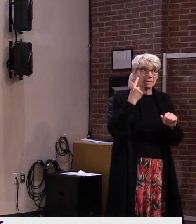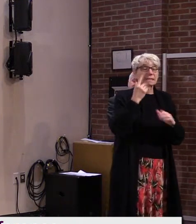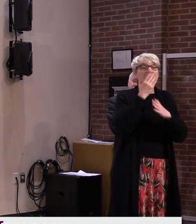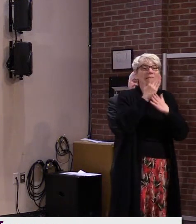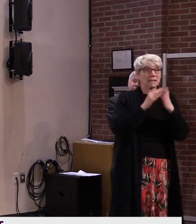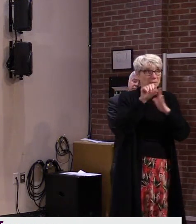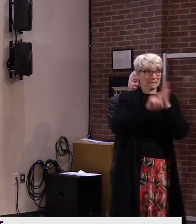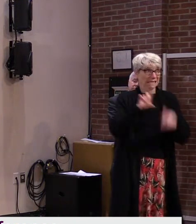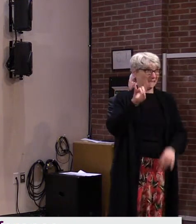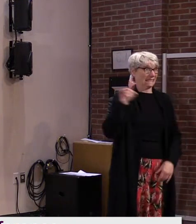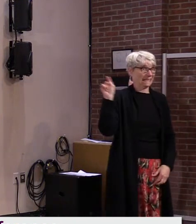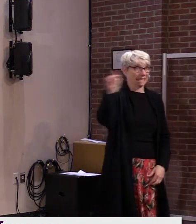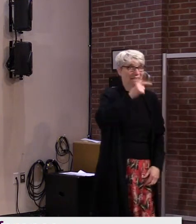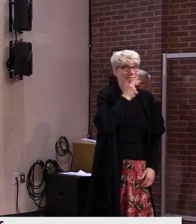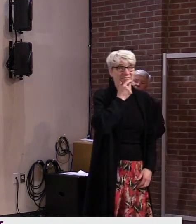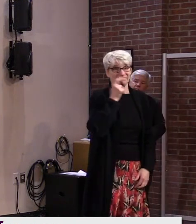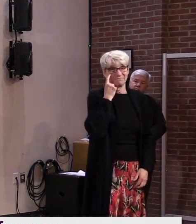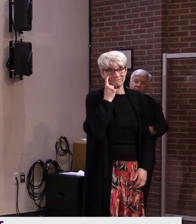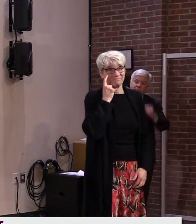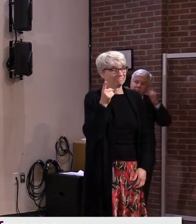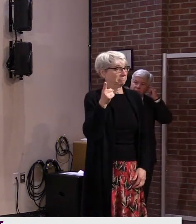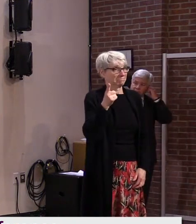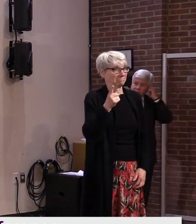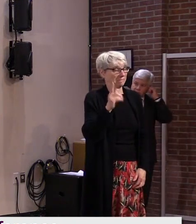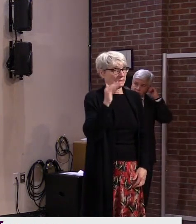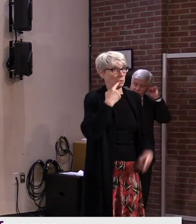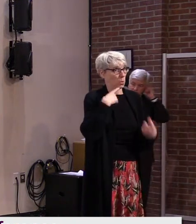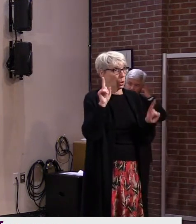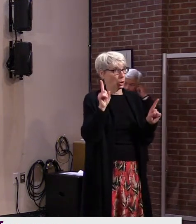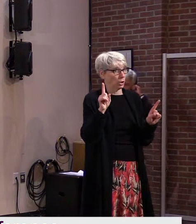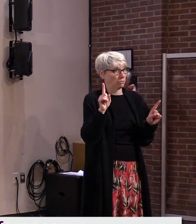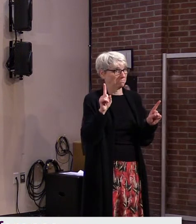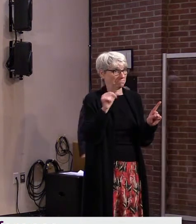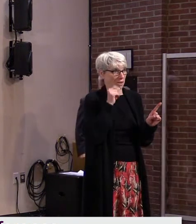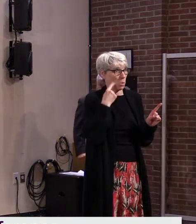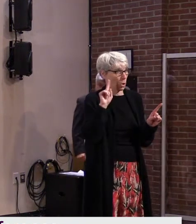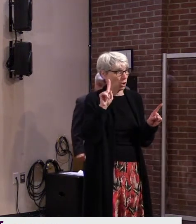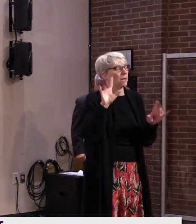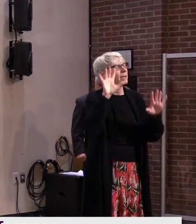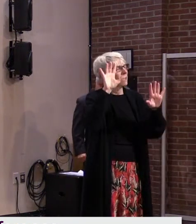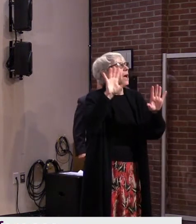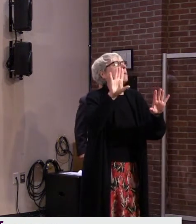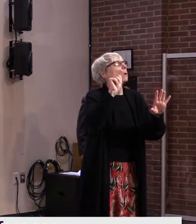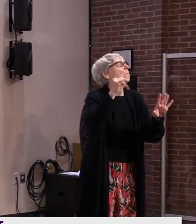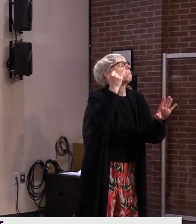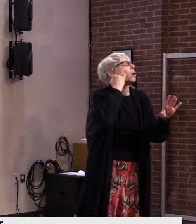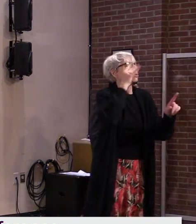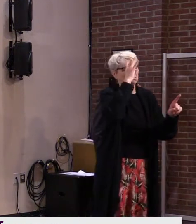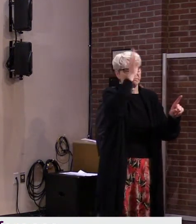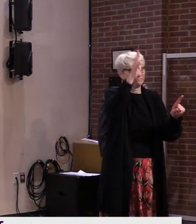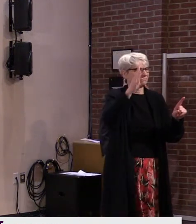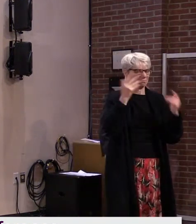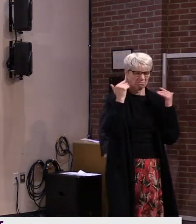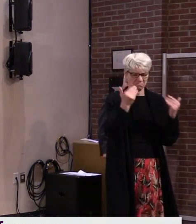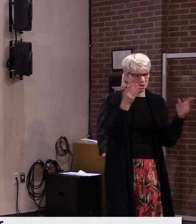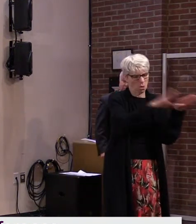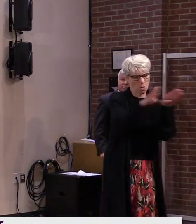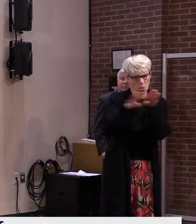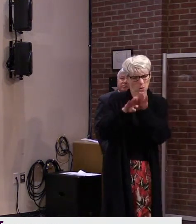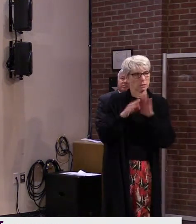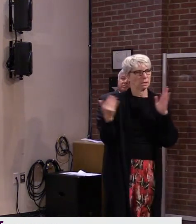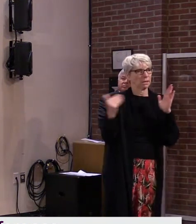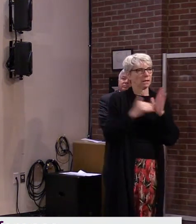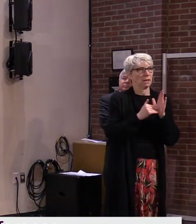have been doing this, that they've been successful in driving down the cases. So let's just say we do that. We are going